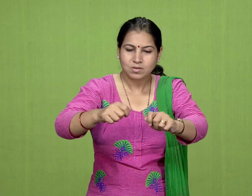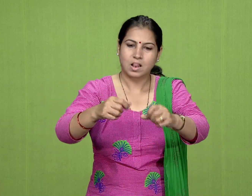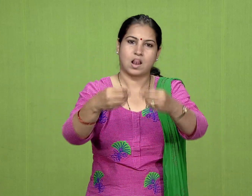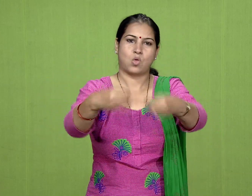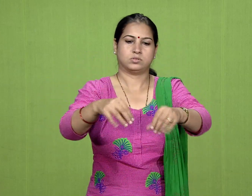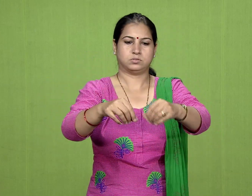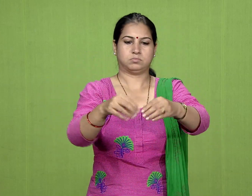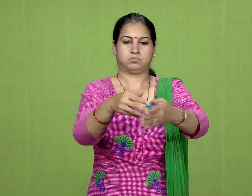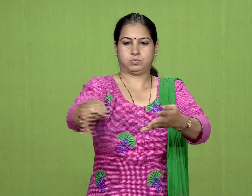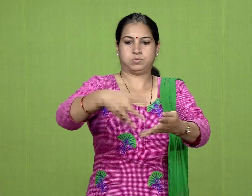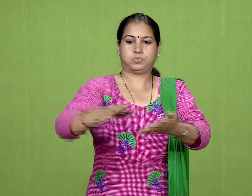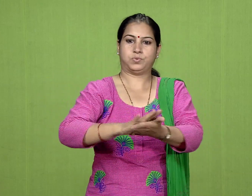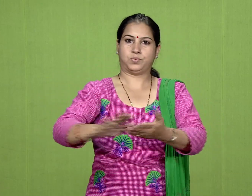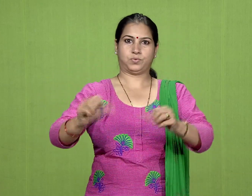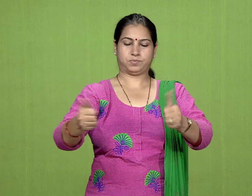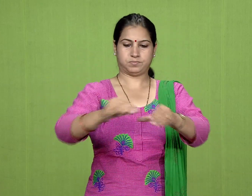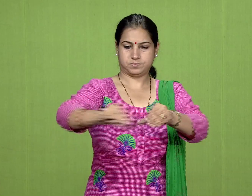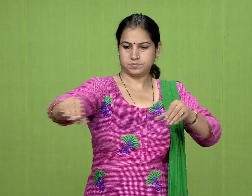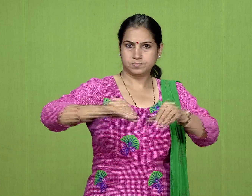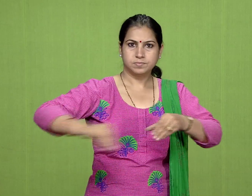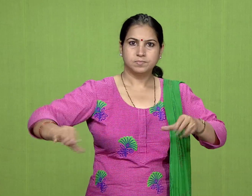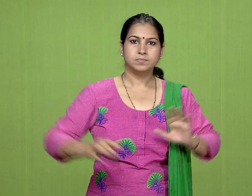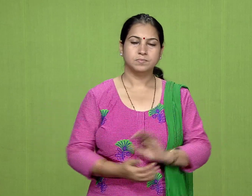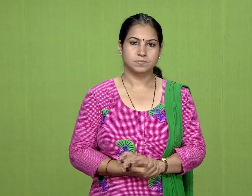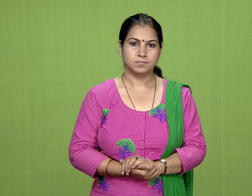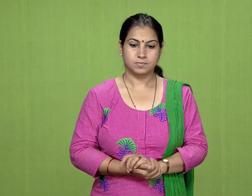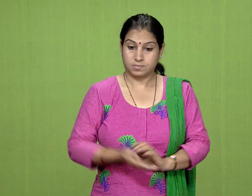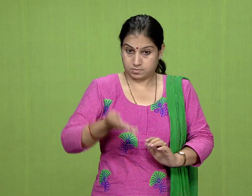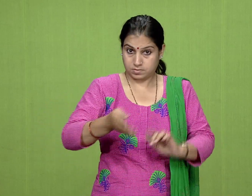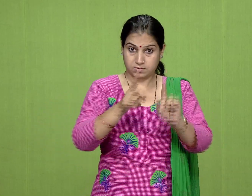which have been created during the formation of the yarn,